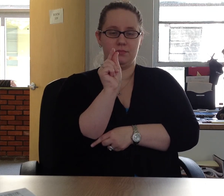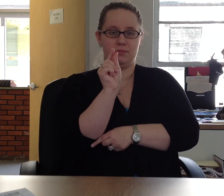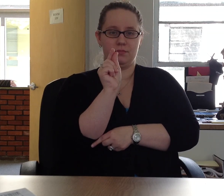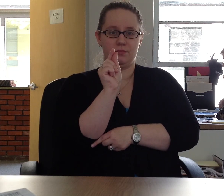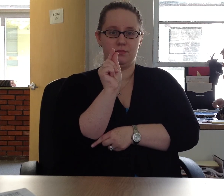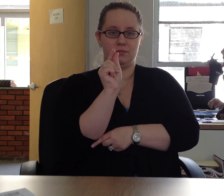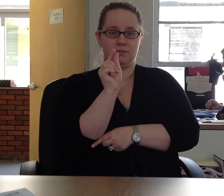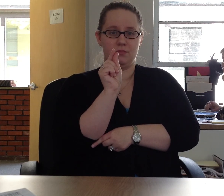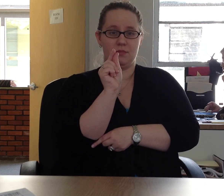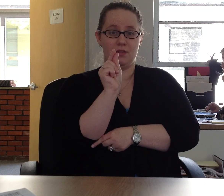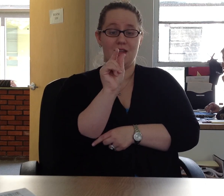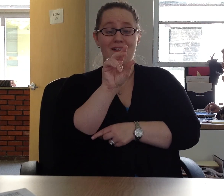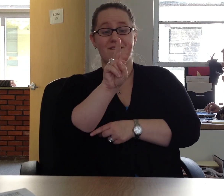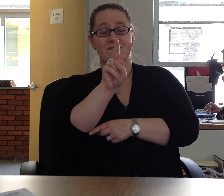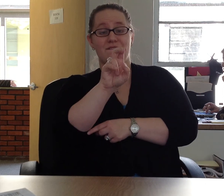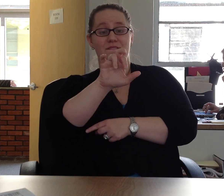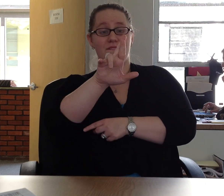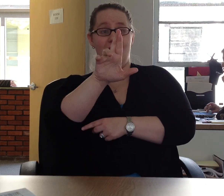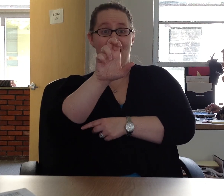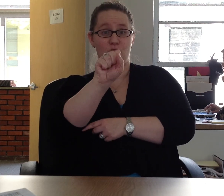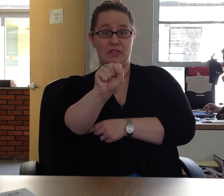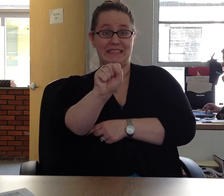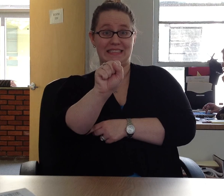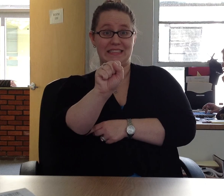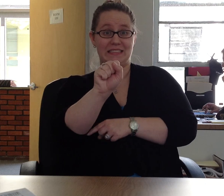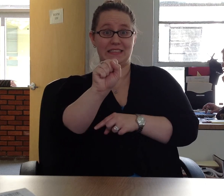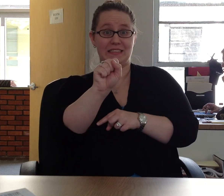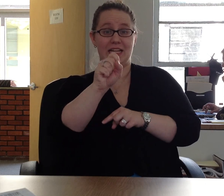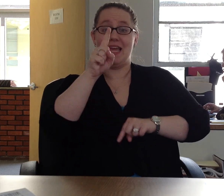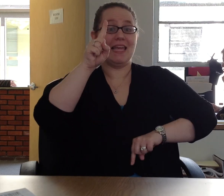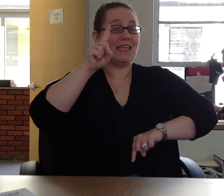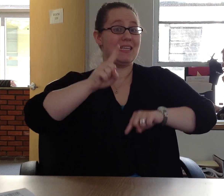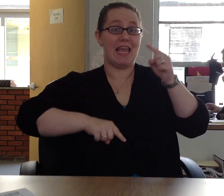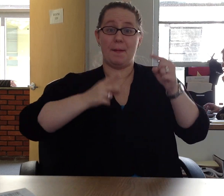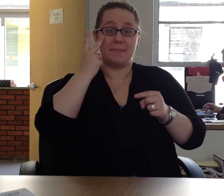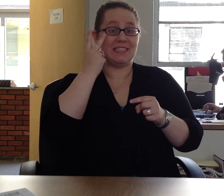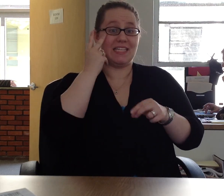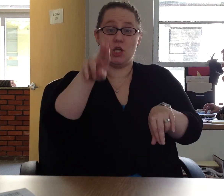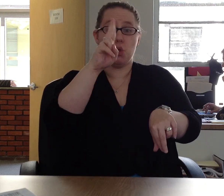They cannot be seen through a regular microscope, only an